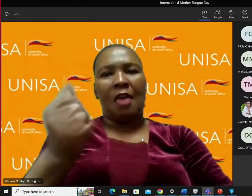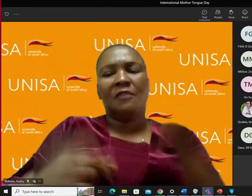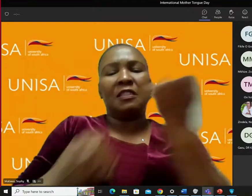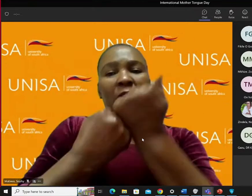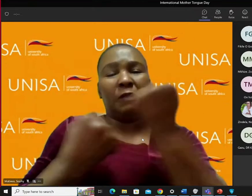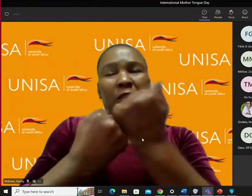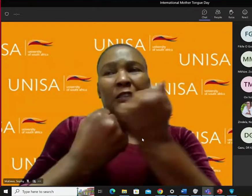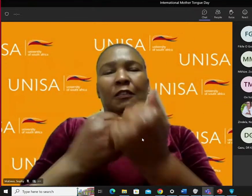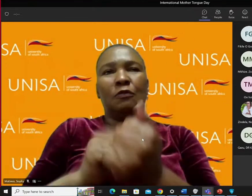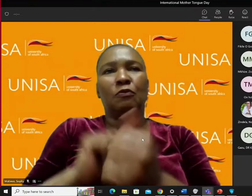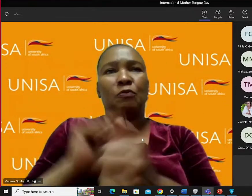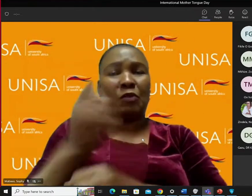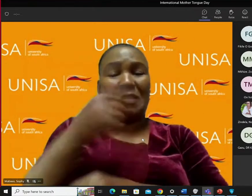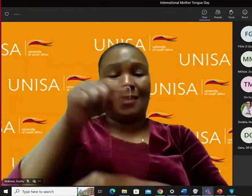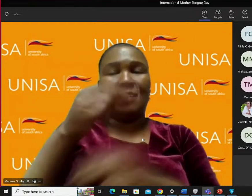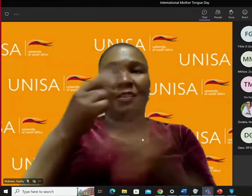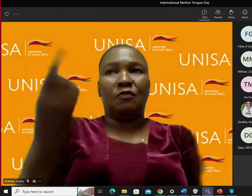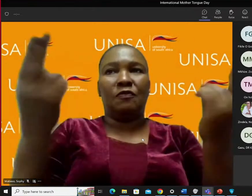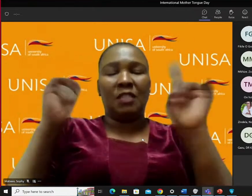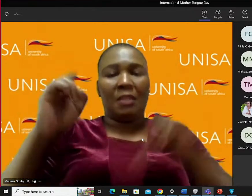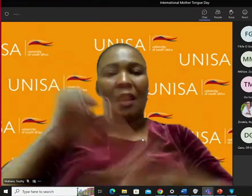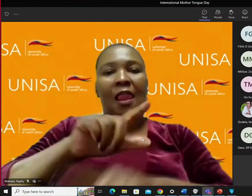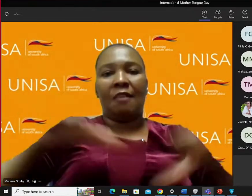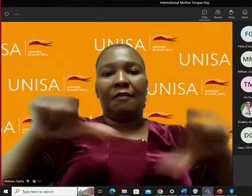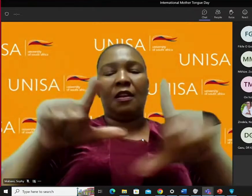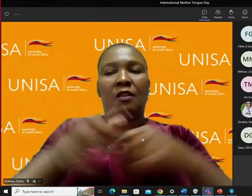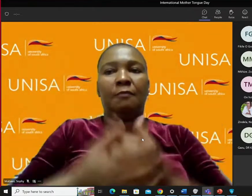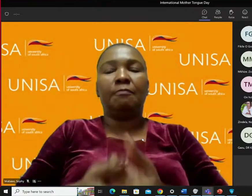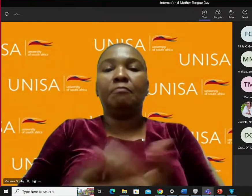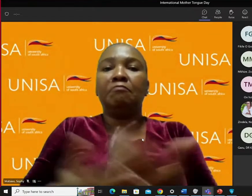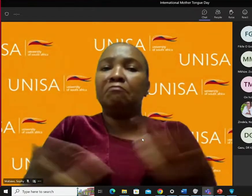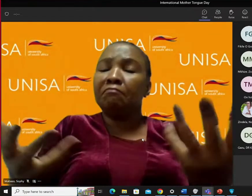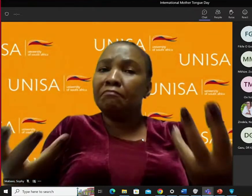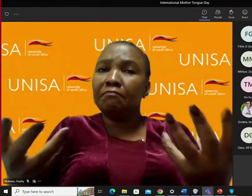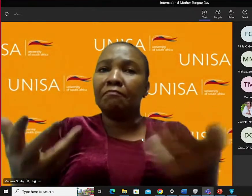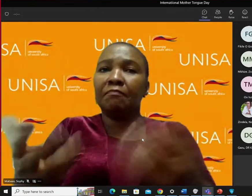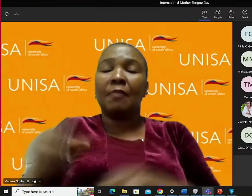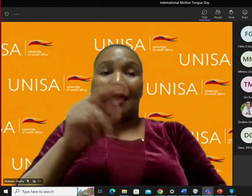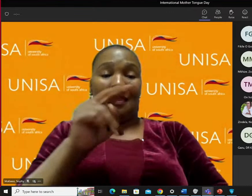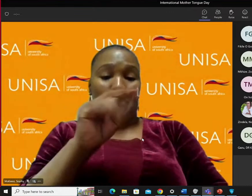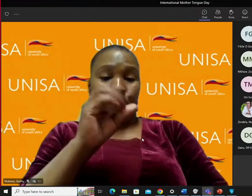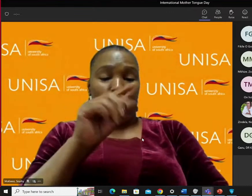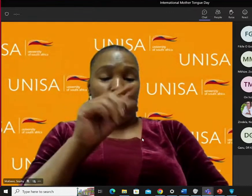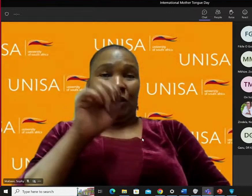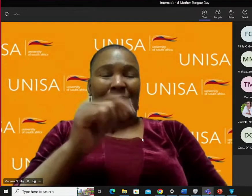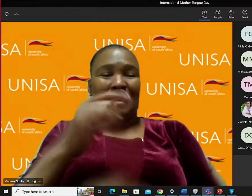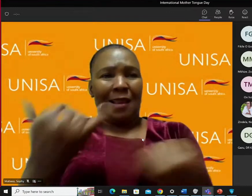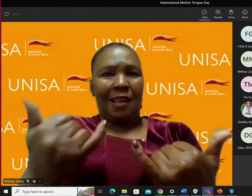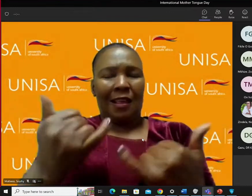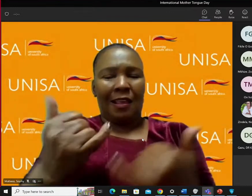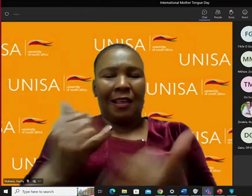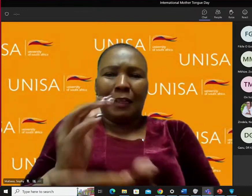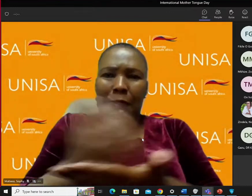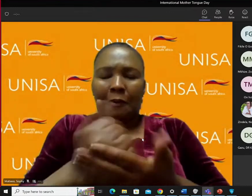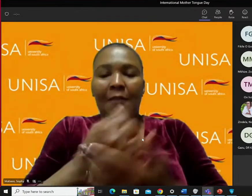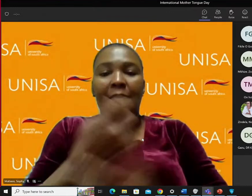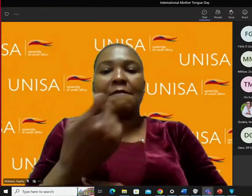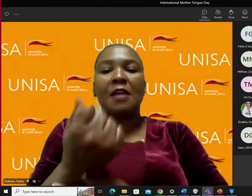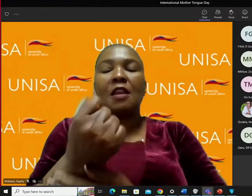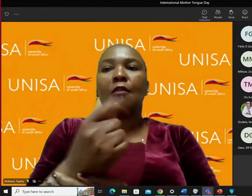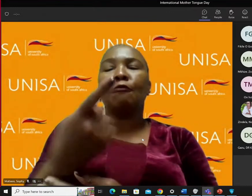on an institutional level. The node currently has secured funding for